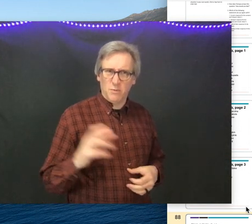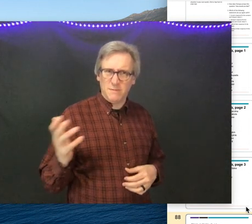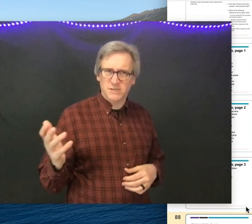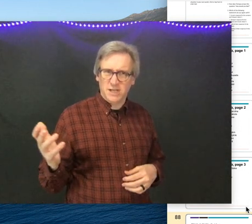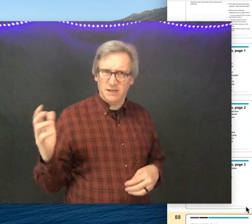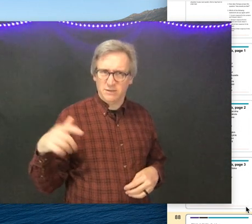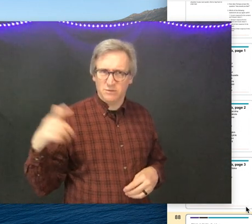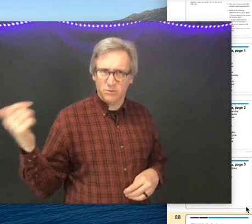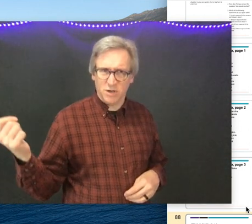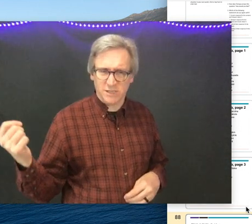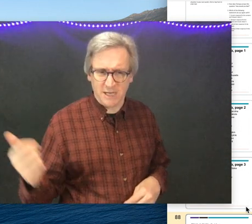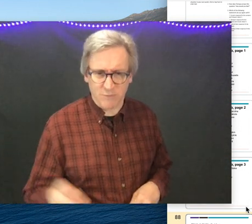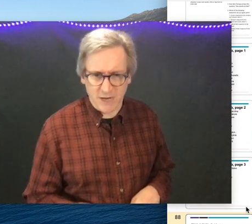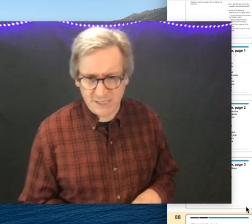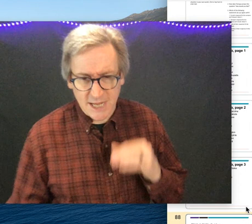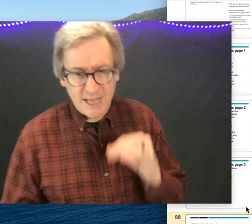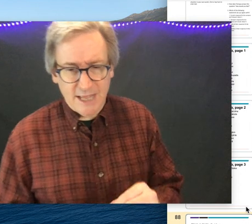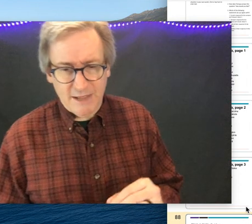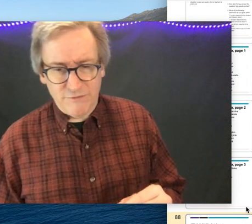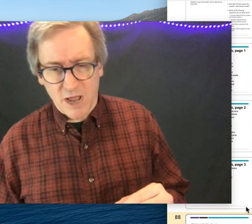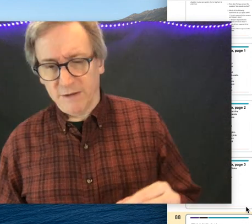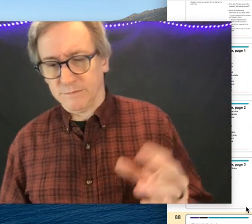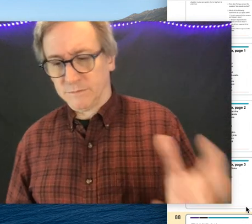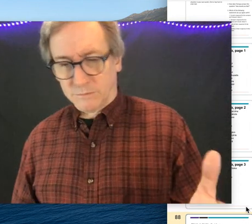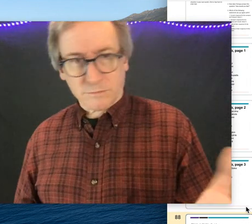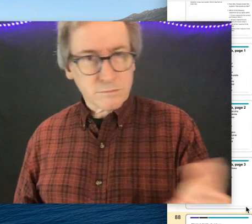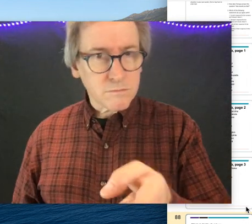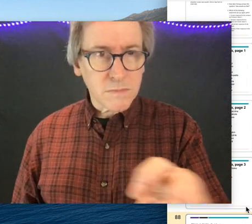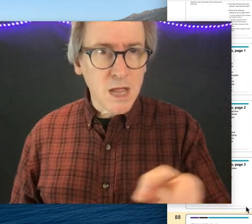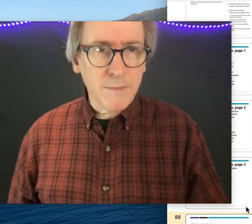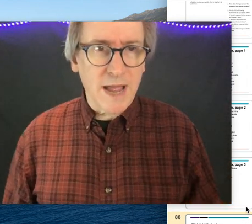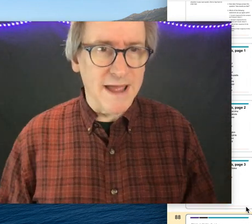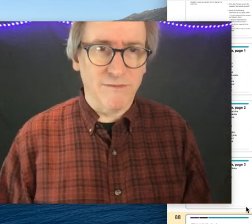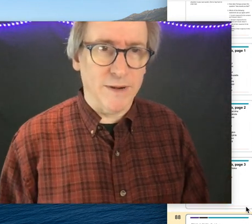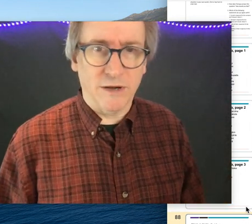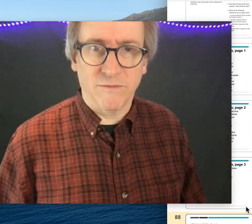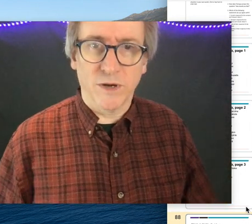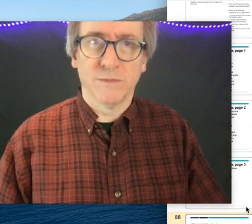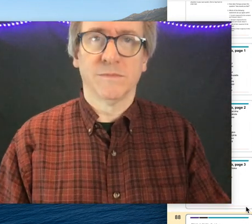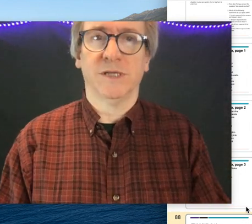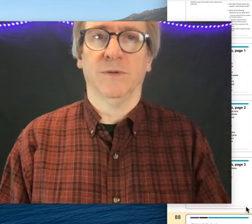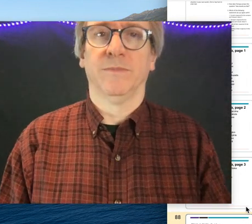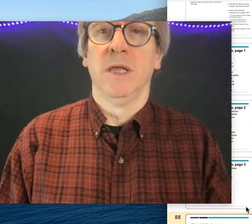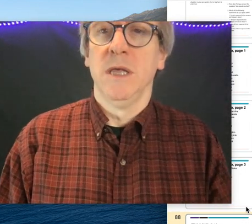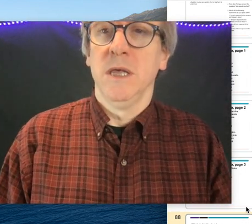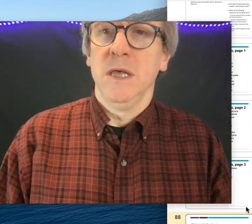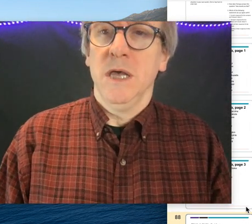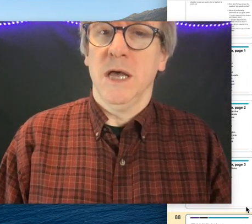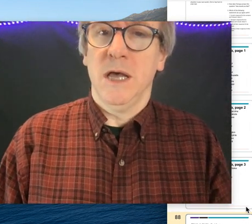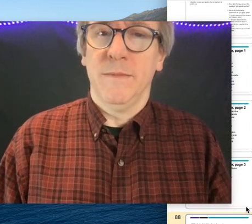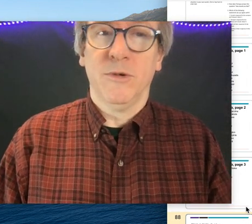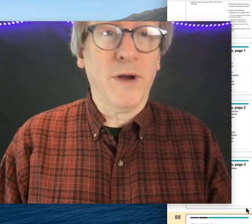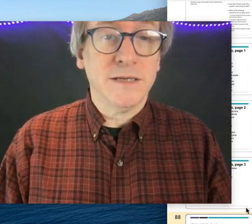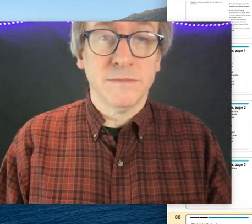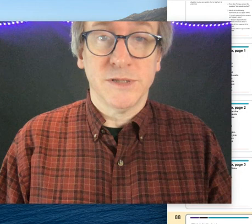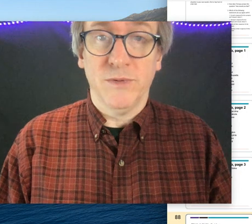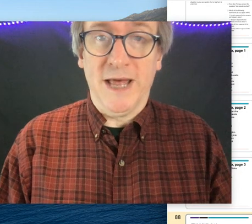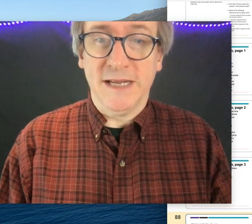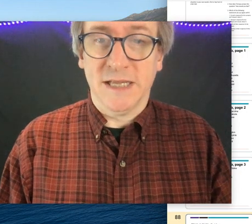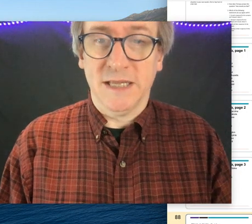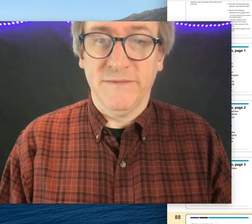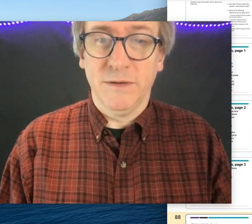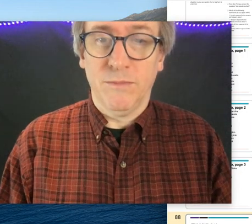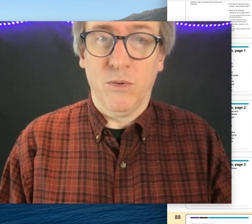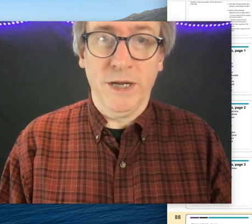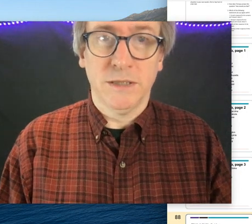through the website, through Dawnsign Press. If not, I have it right there for you. So great. So that